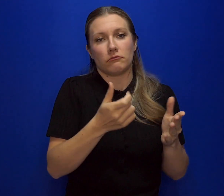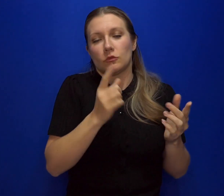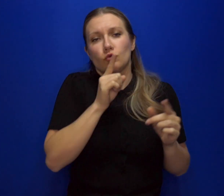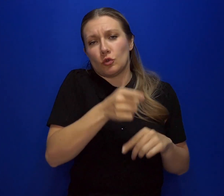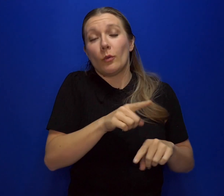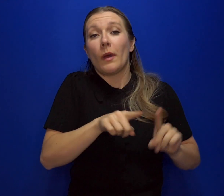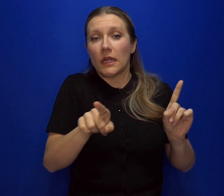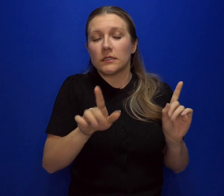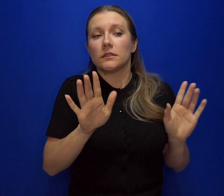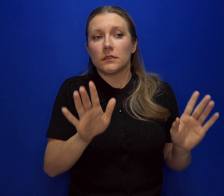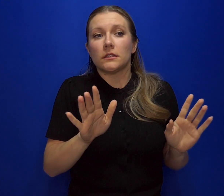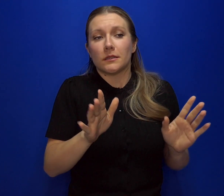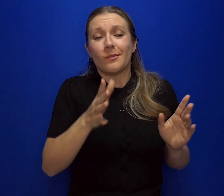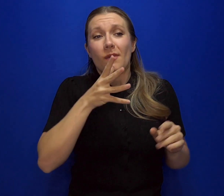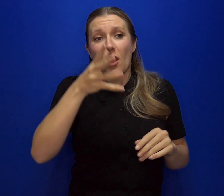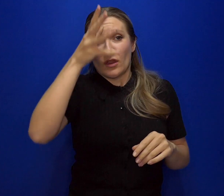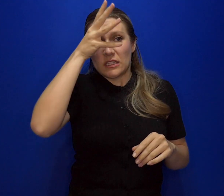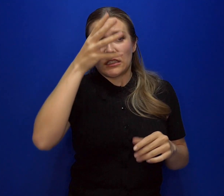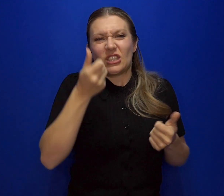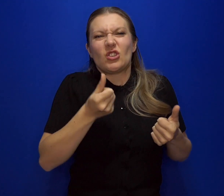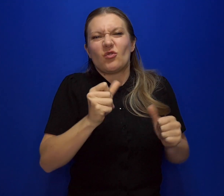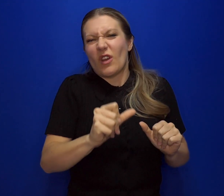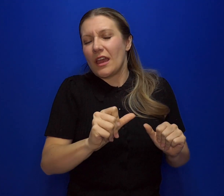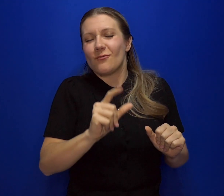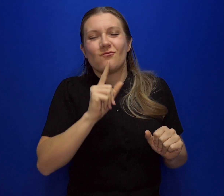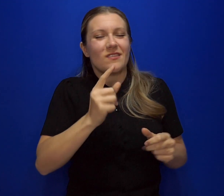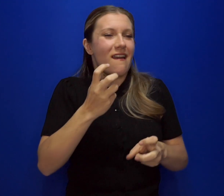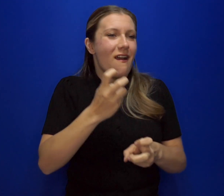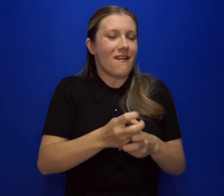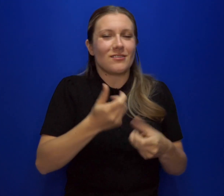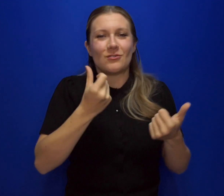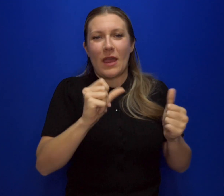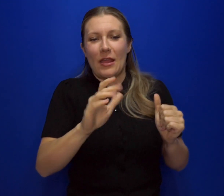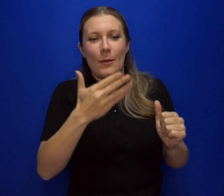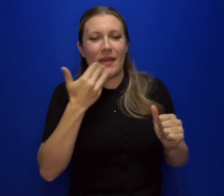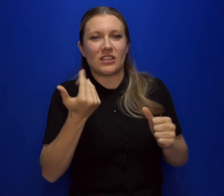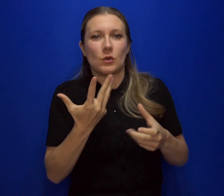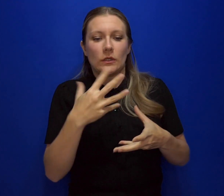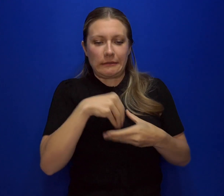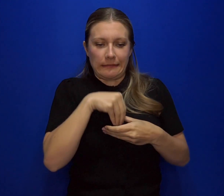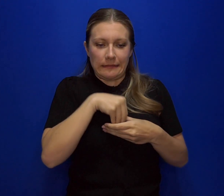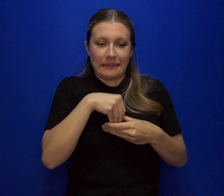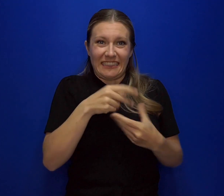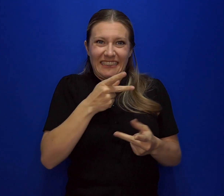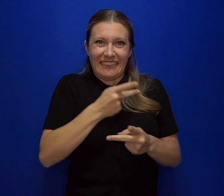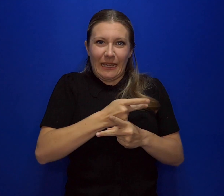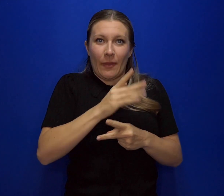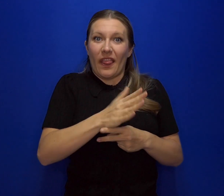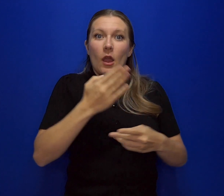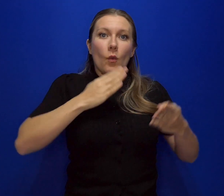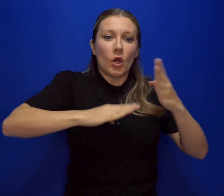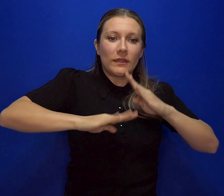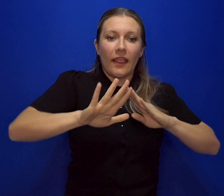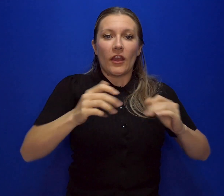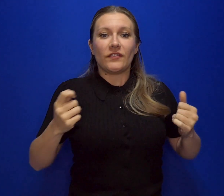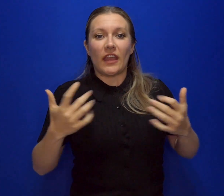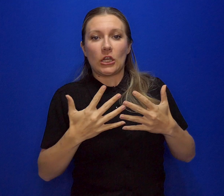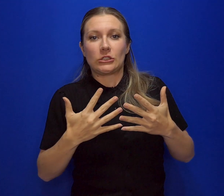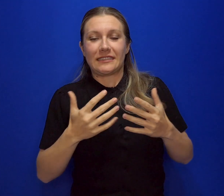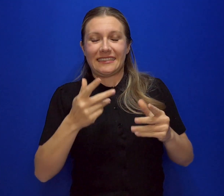that's not the case for, but I think parents they try very hard to internalize worries and fears